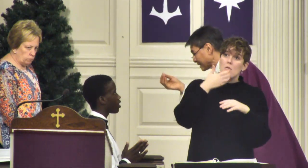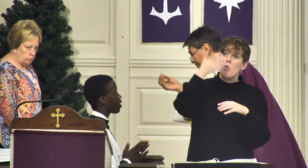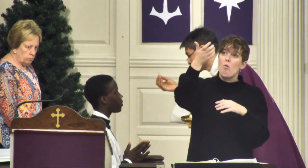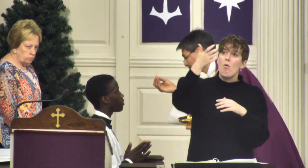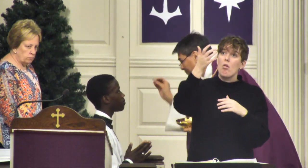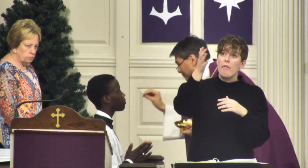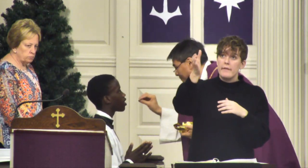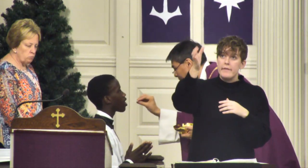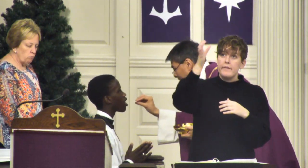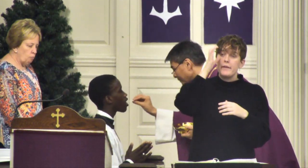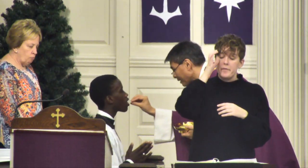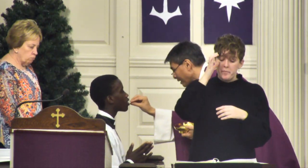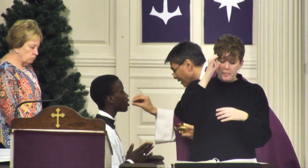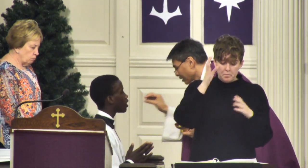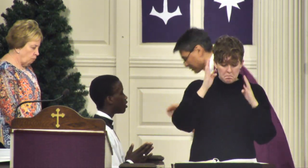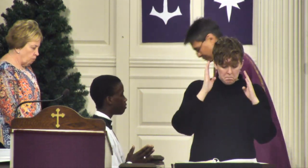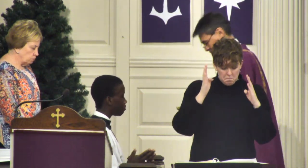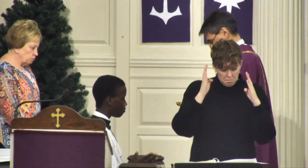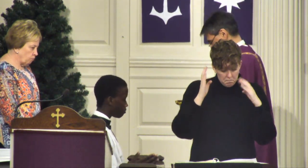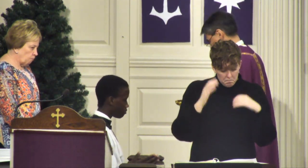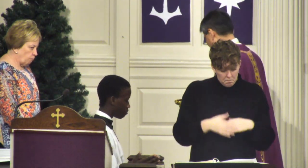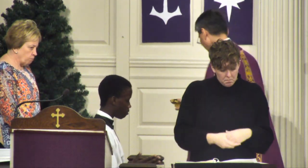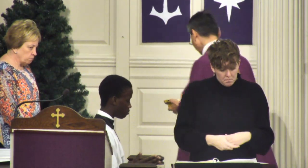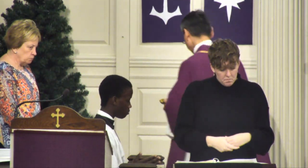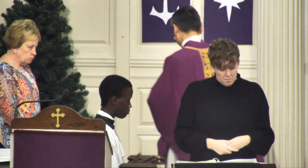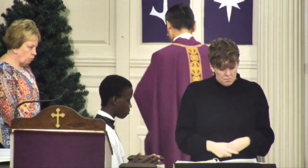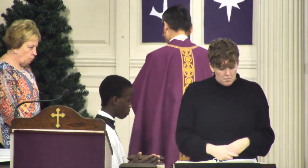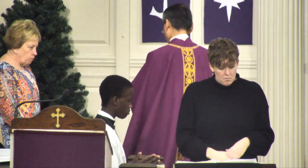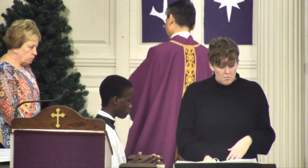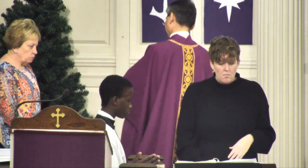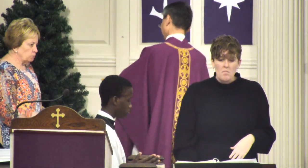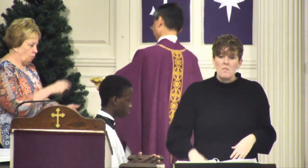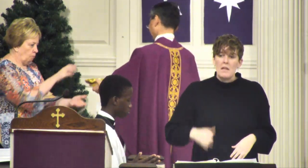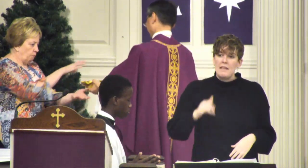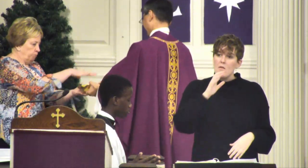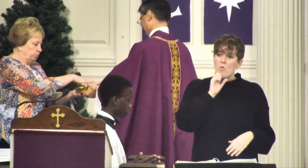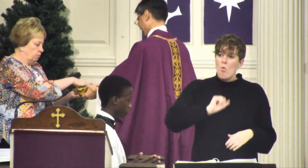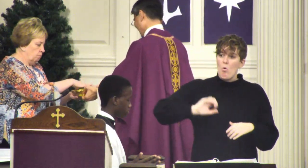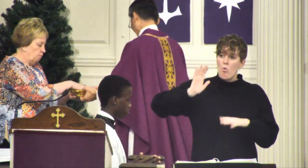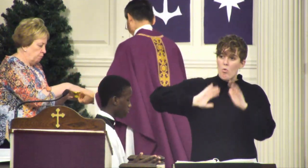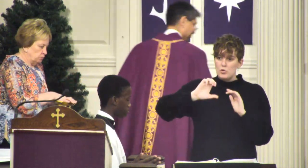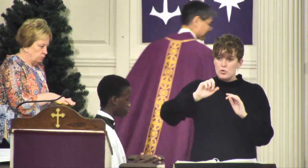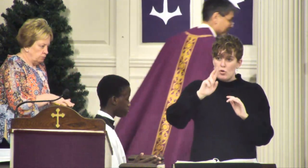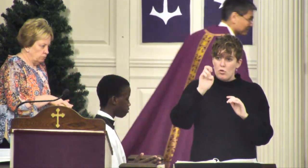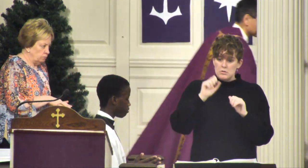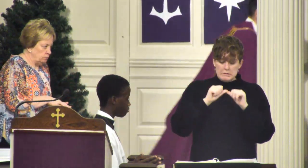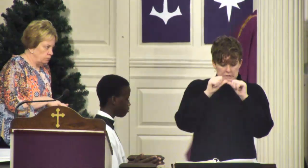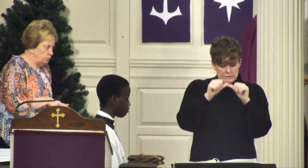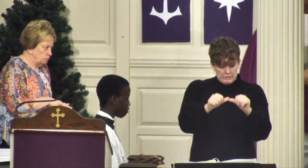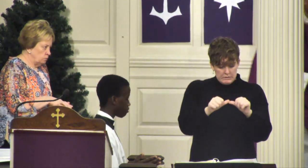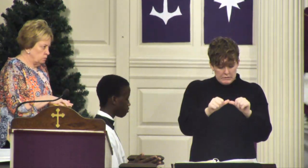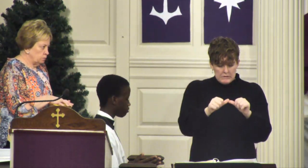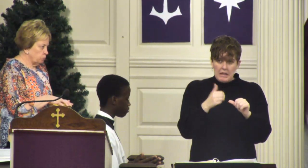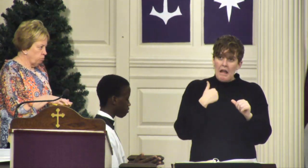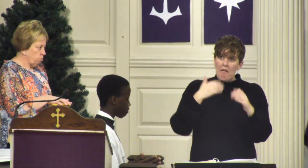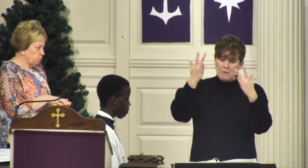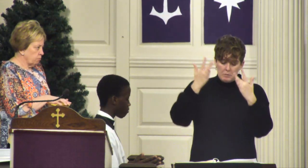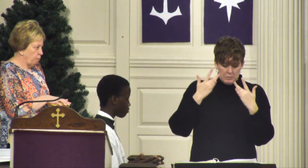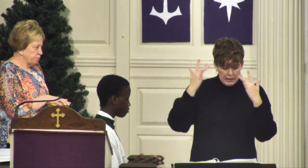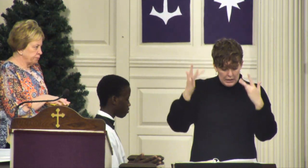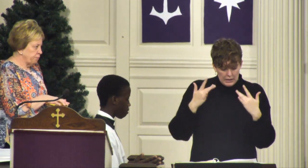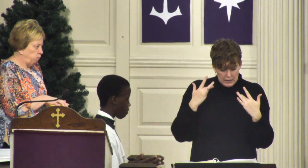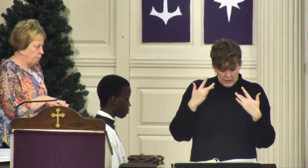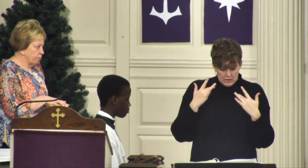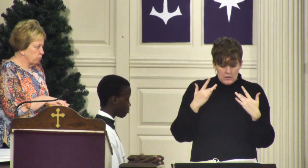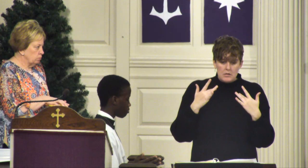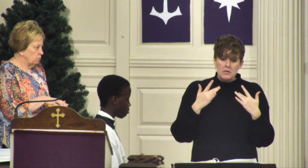they call. In pity, lest the ancient curse should doom to